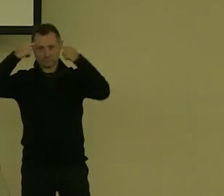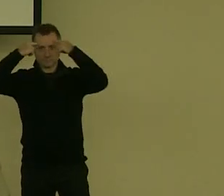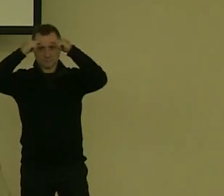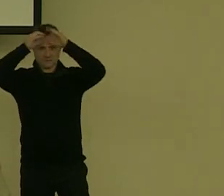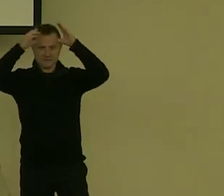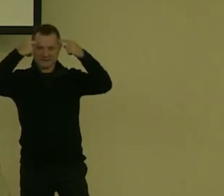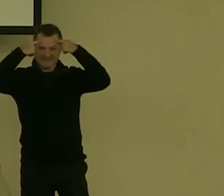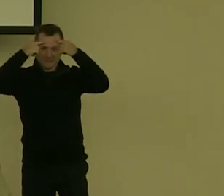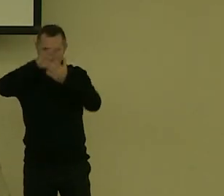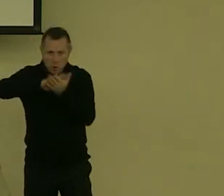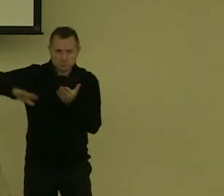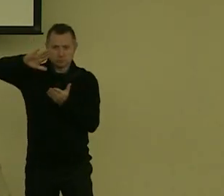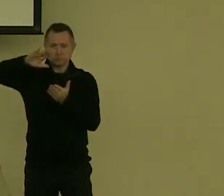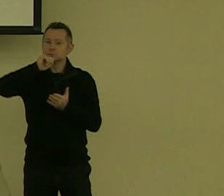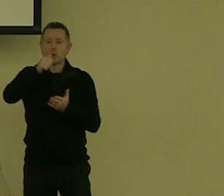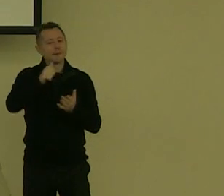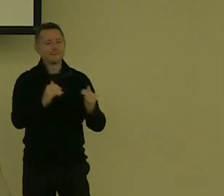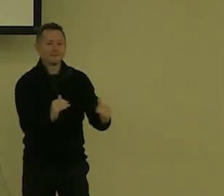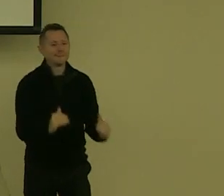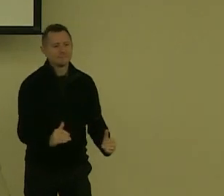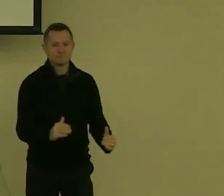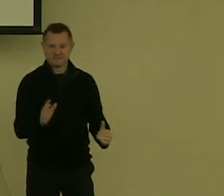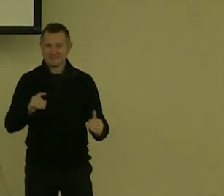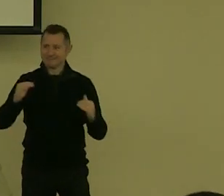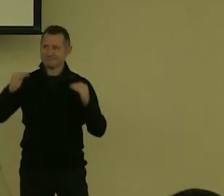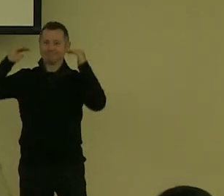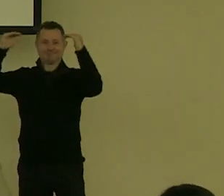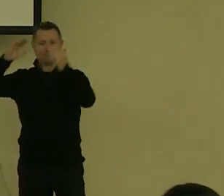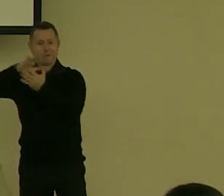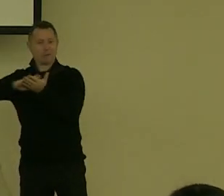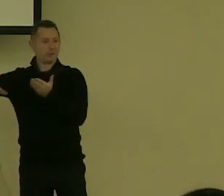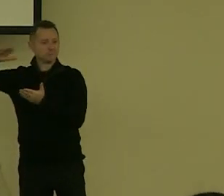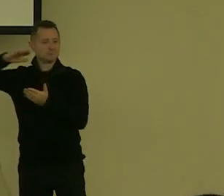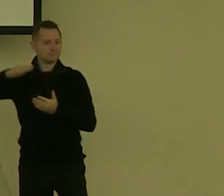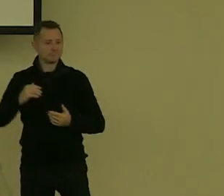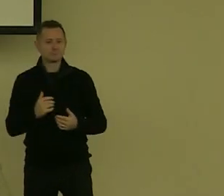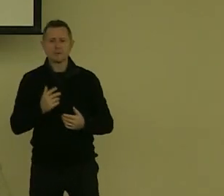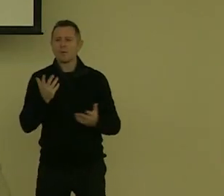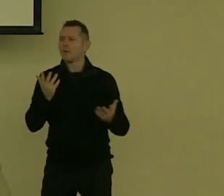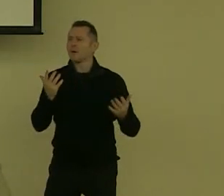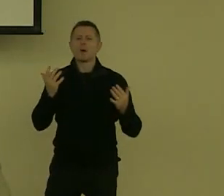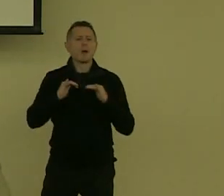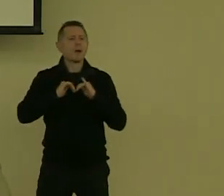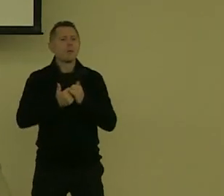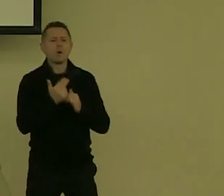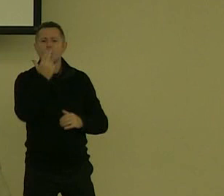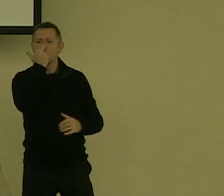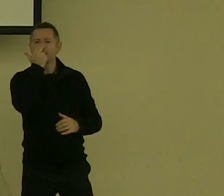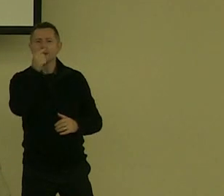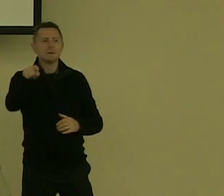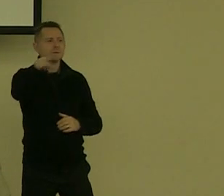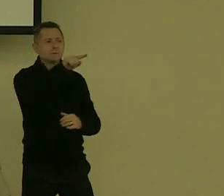could focus on that for a moment? Either focus on that or expand it into how are comics now being covered in a more